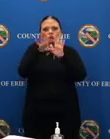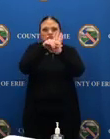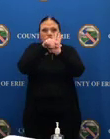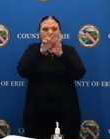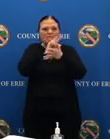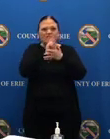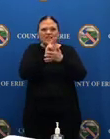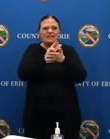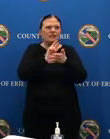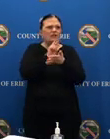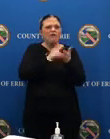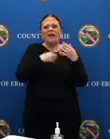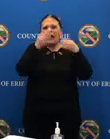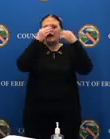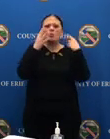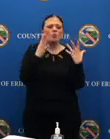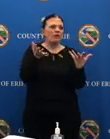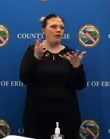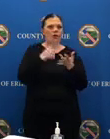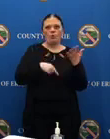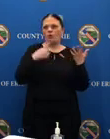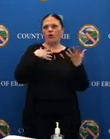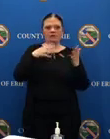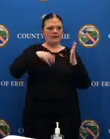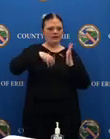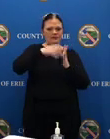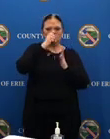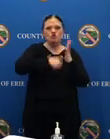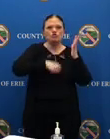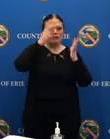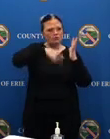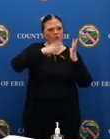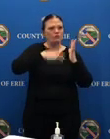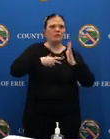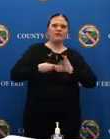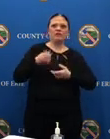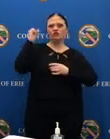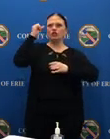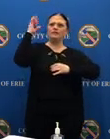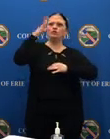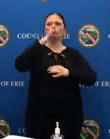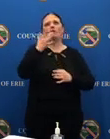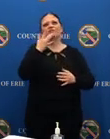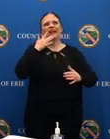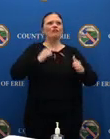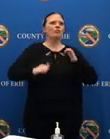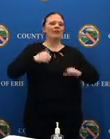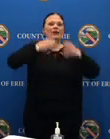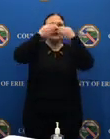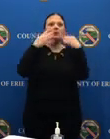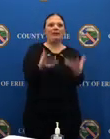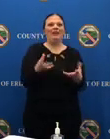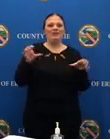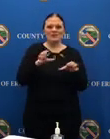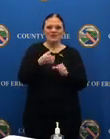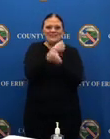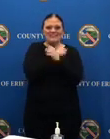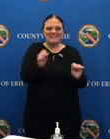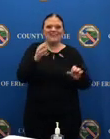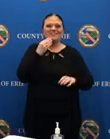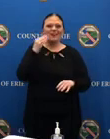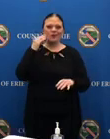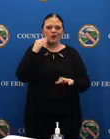care what it is, a staged reading of your favorite play, whatever it might be. Do it safely at